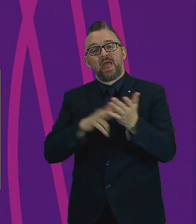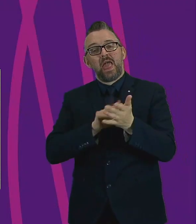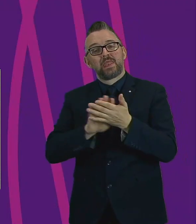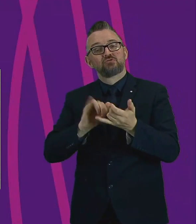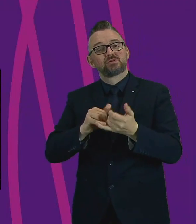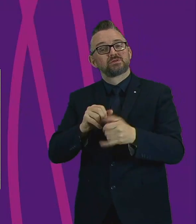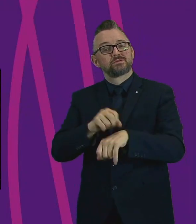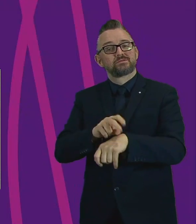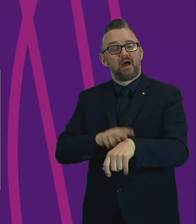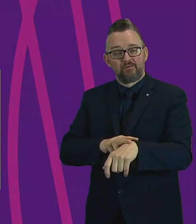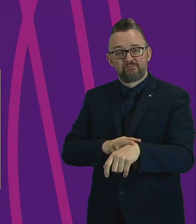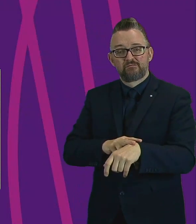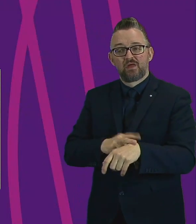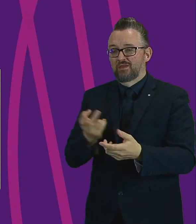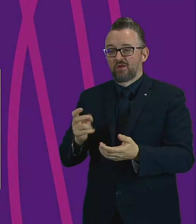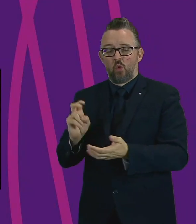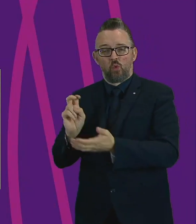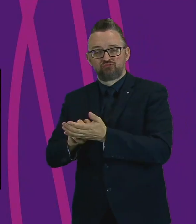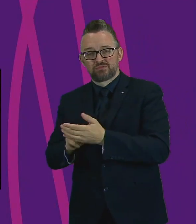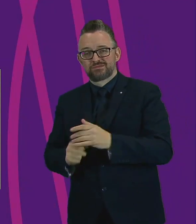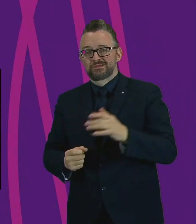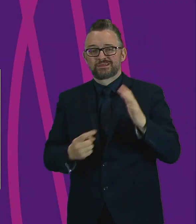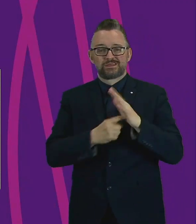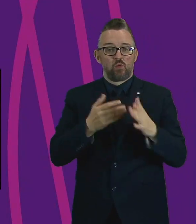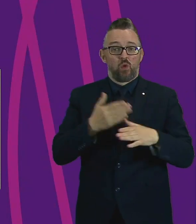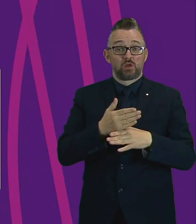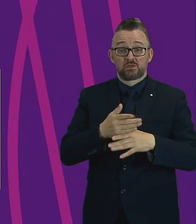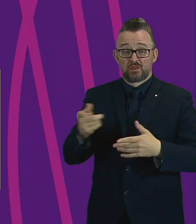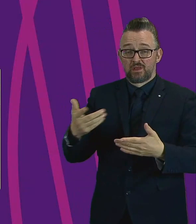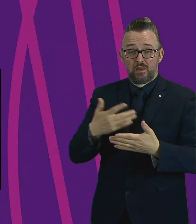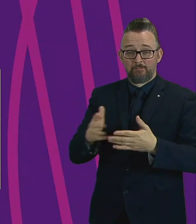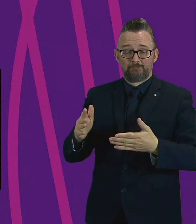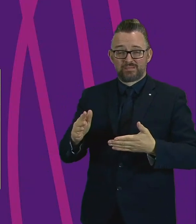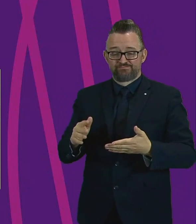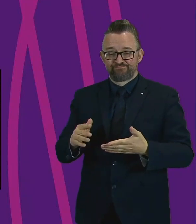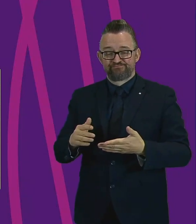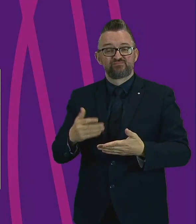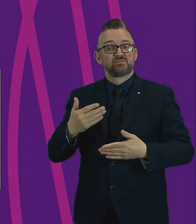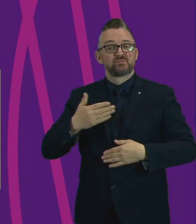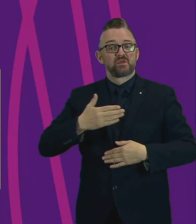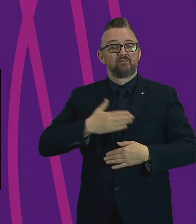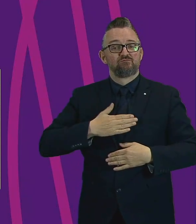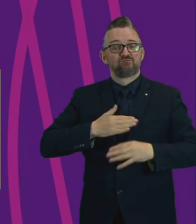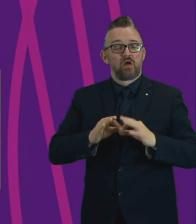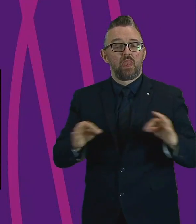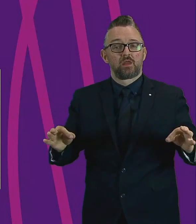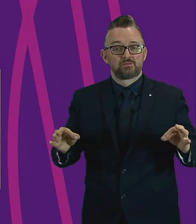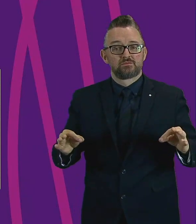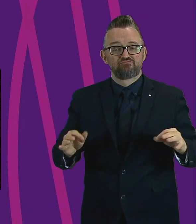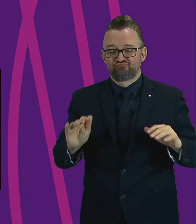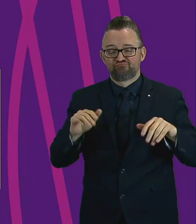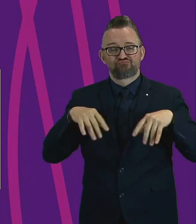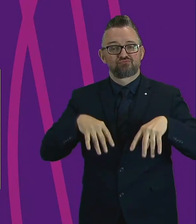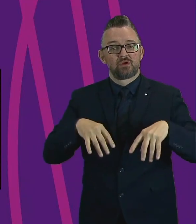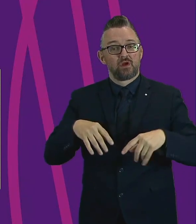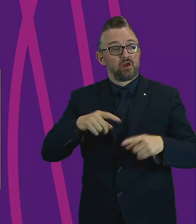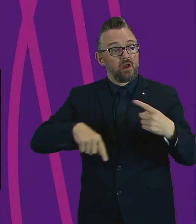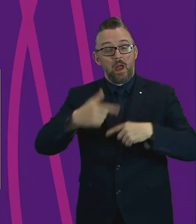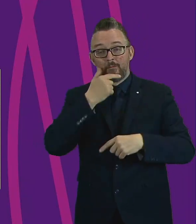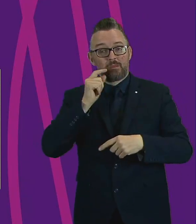and contractors, alongside key workers, have been at the forefront, the front line of this crisis. While most of the public have been able to stay at